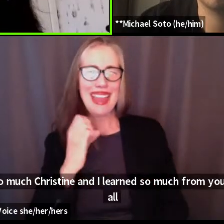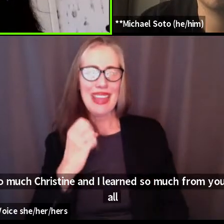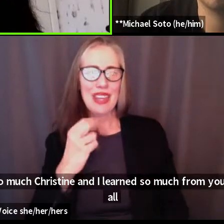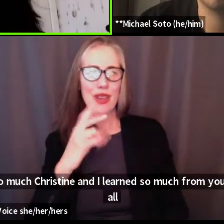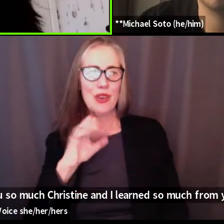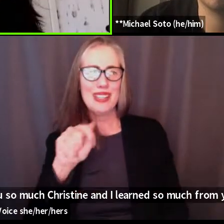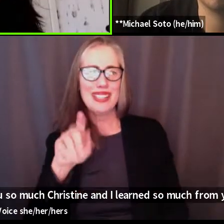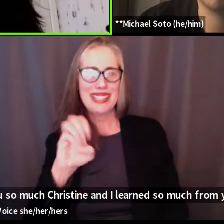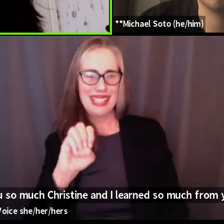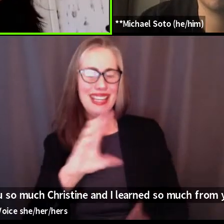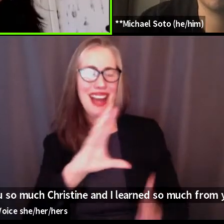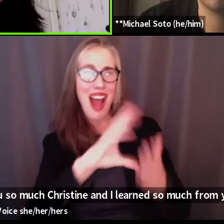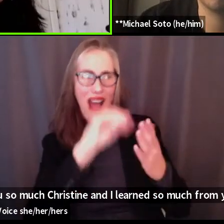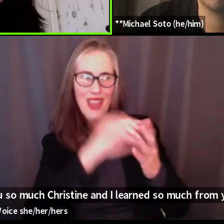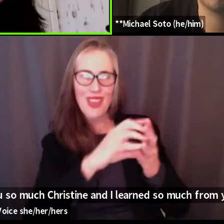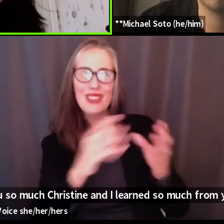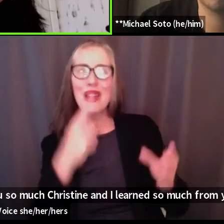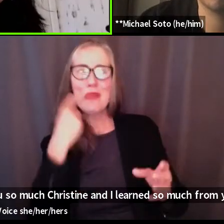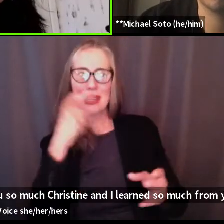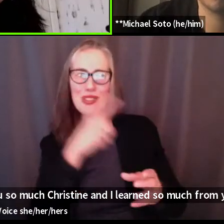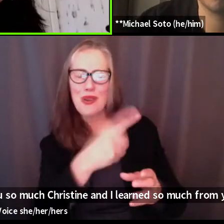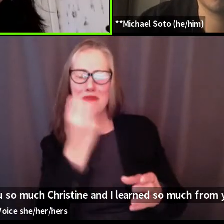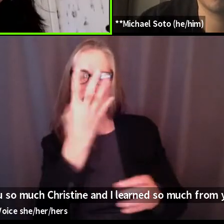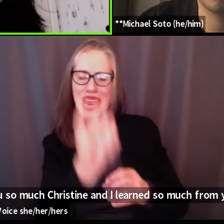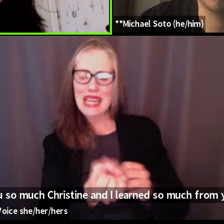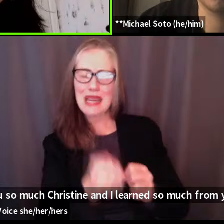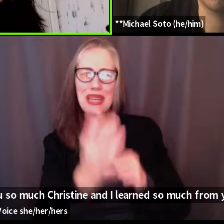chair of the platform committee.